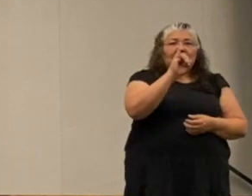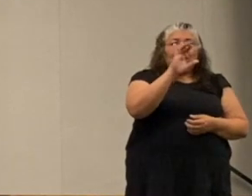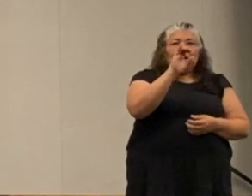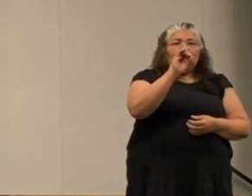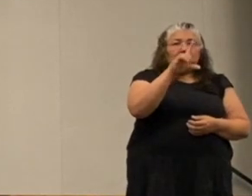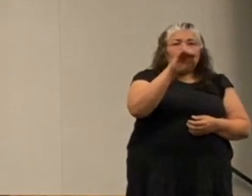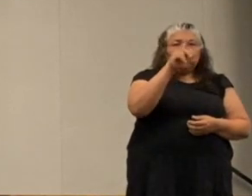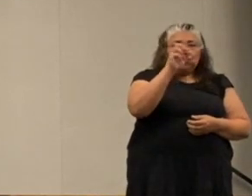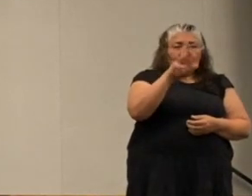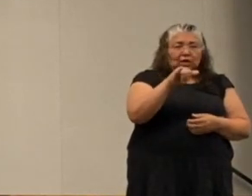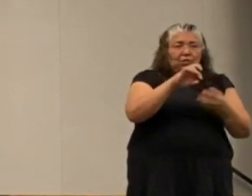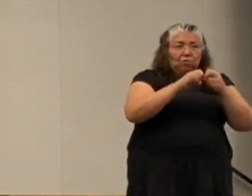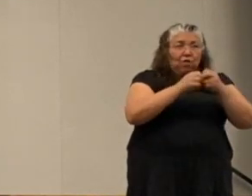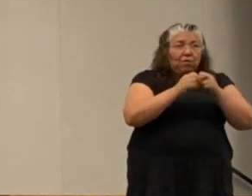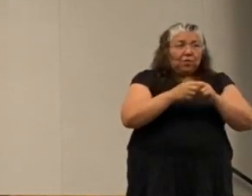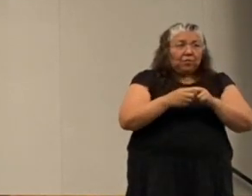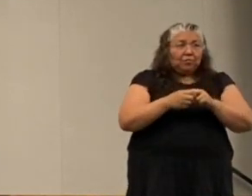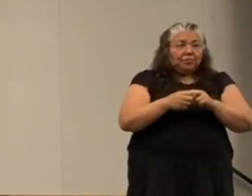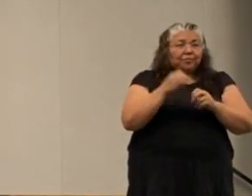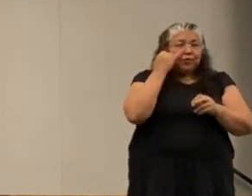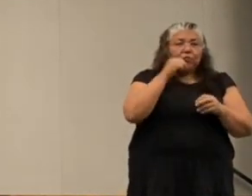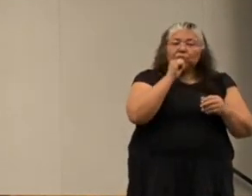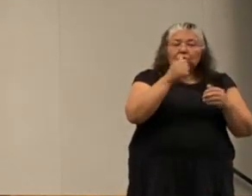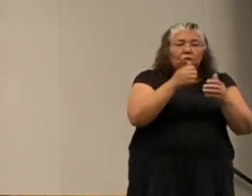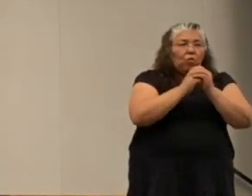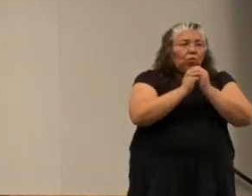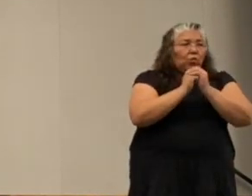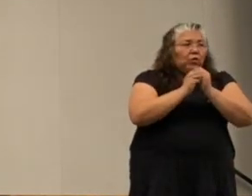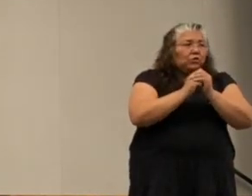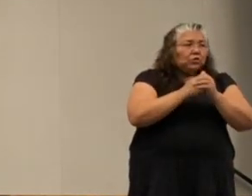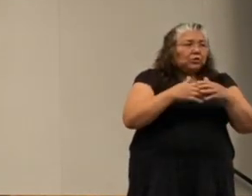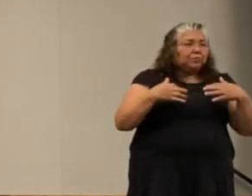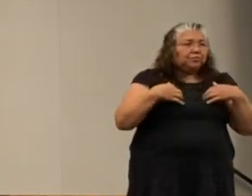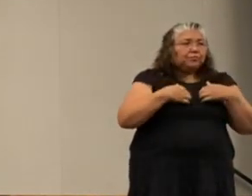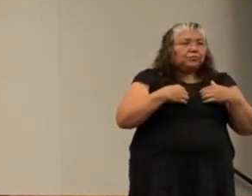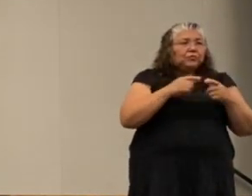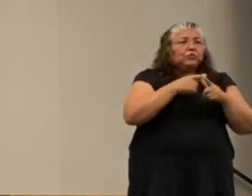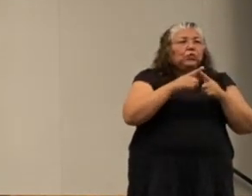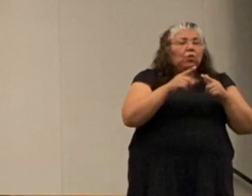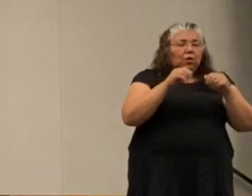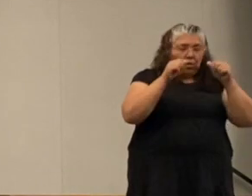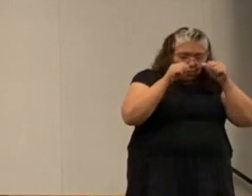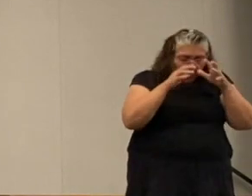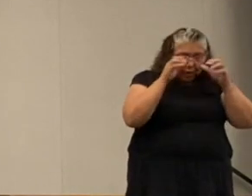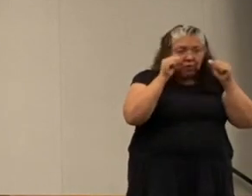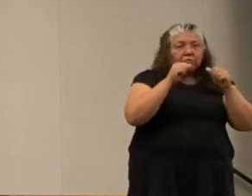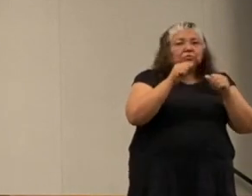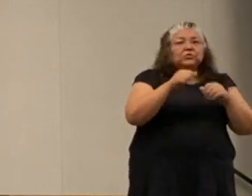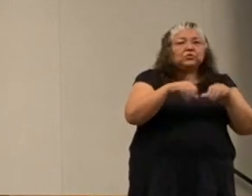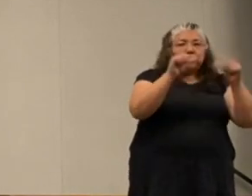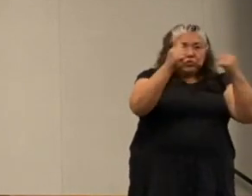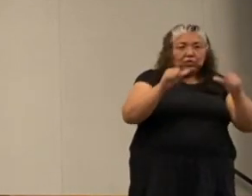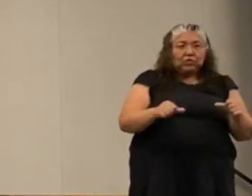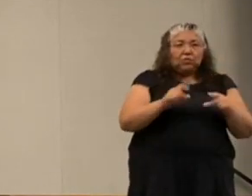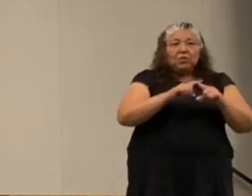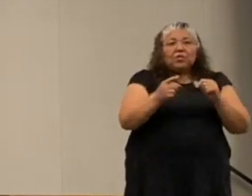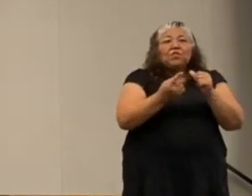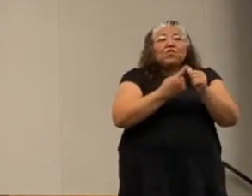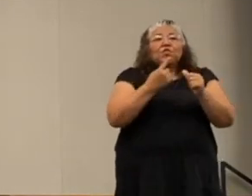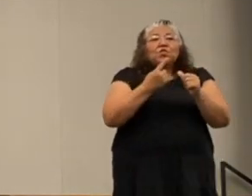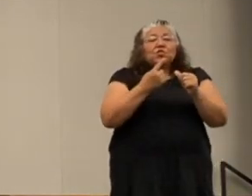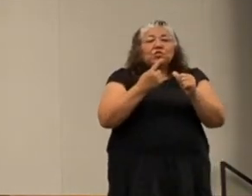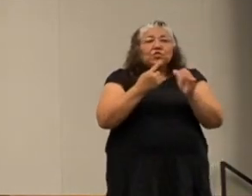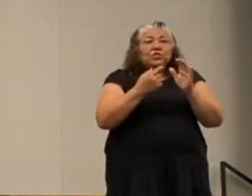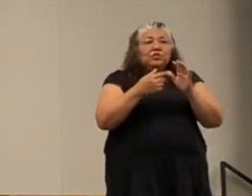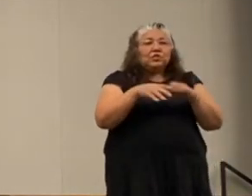idolatry problem if we don't worship creatures or bow to statues. But it's important that the first idol in